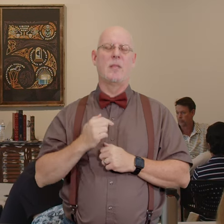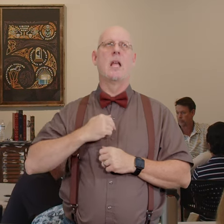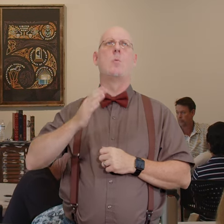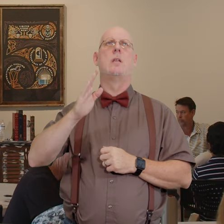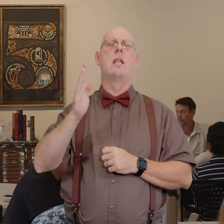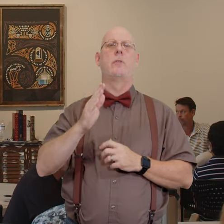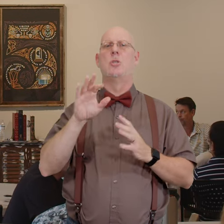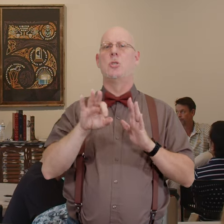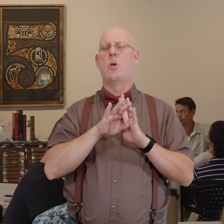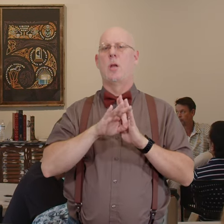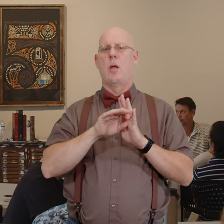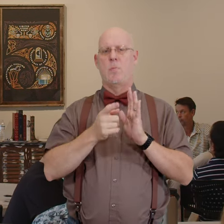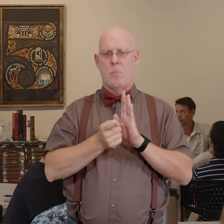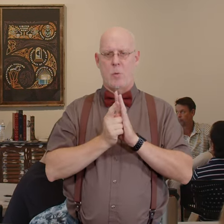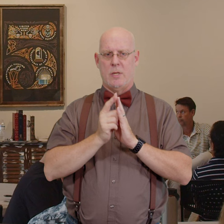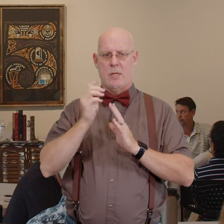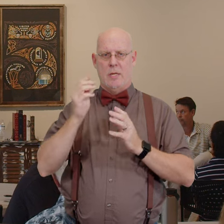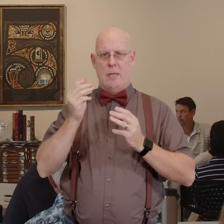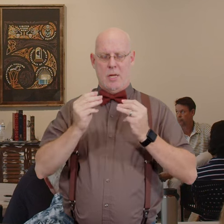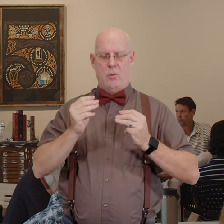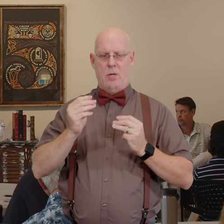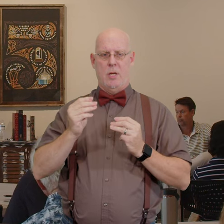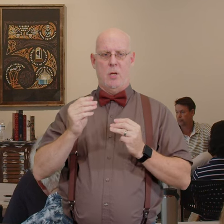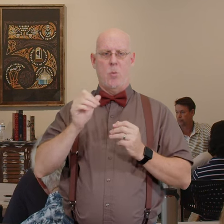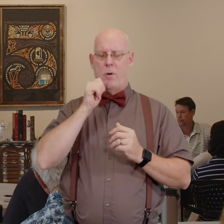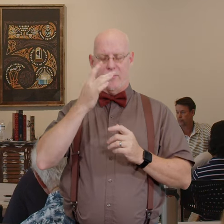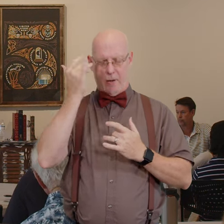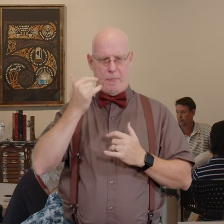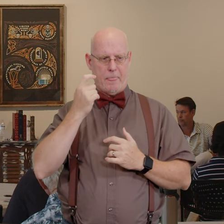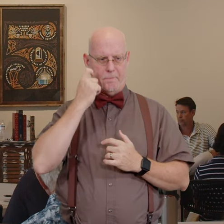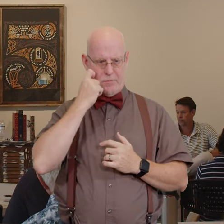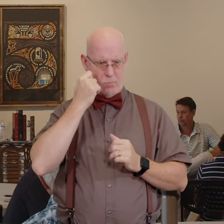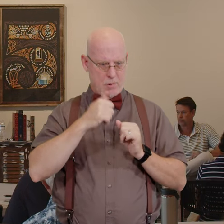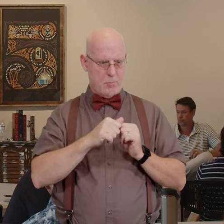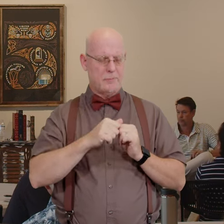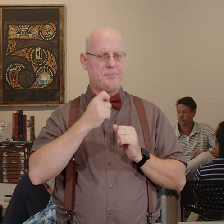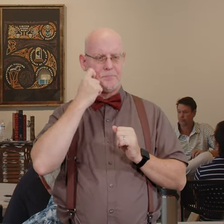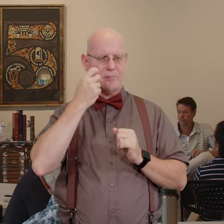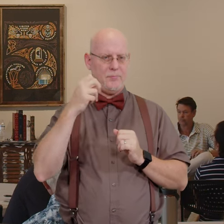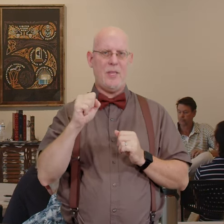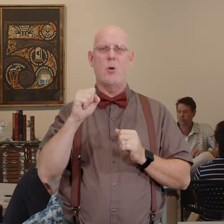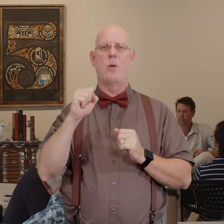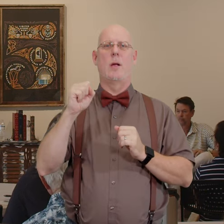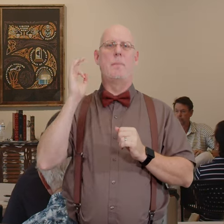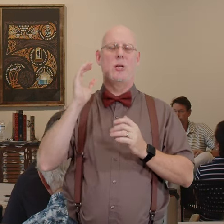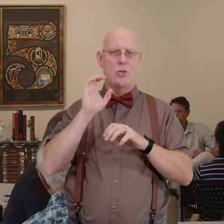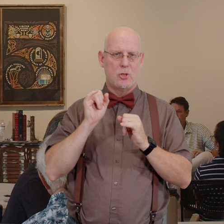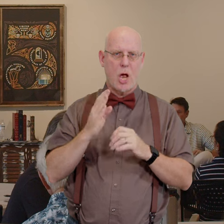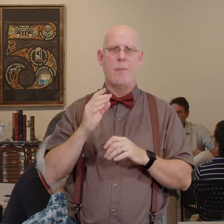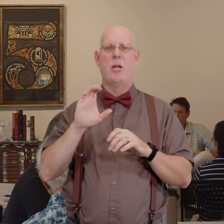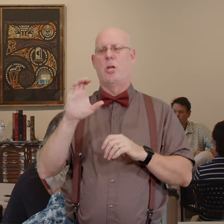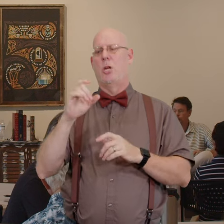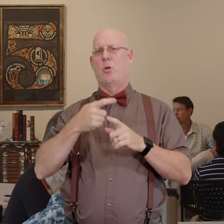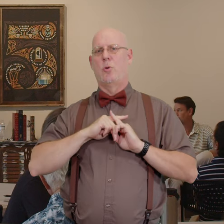I will never, there are certain moments in ministry, you know, you just don't forget. And I'll never forget, I'd just taken a youth pastor, high school pastor job in Foley, Alabama at a